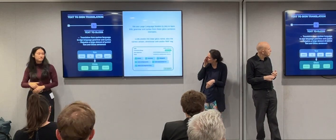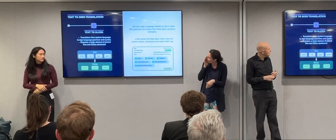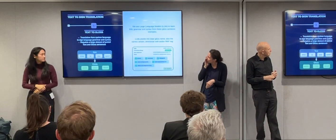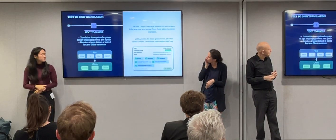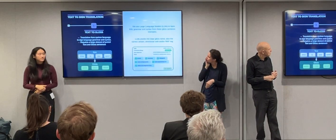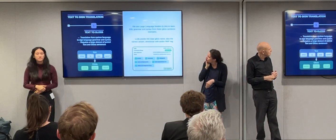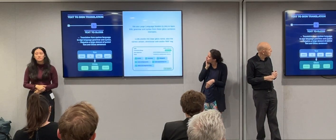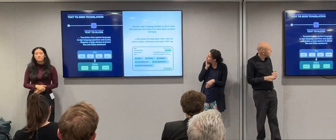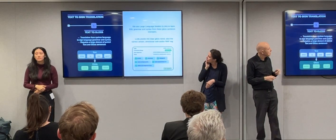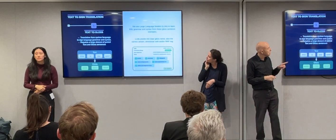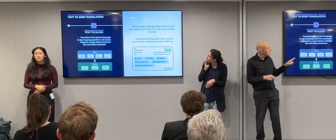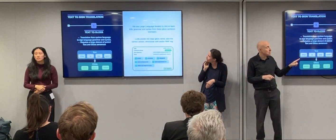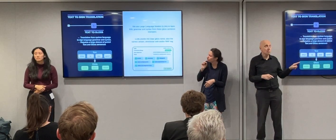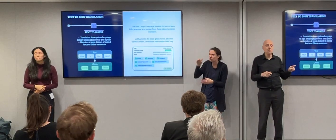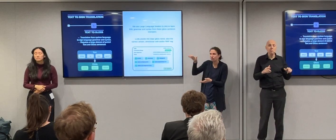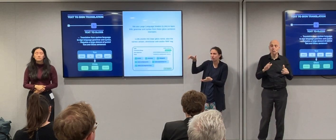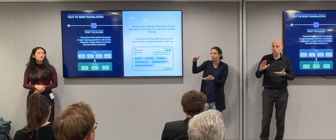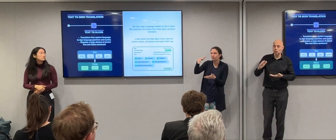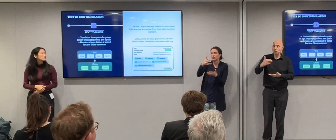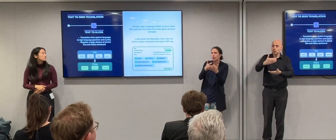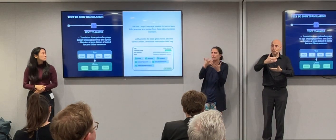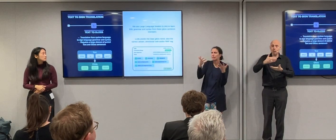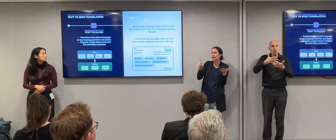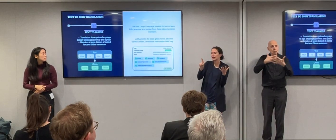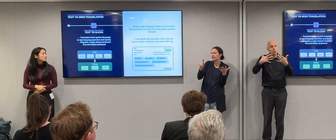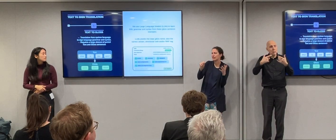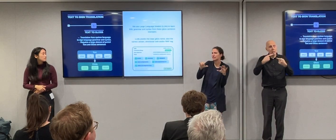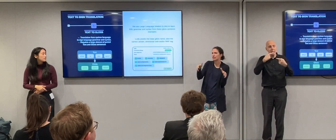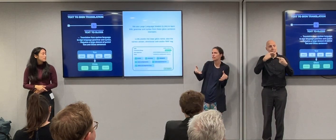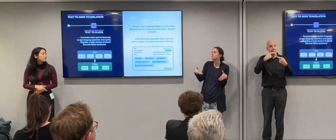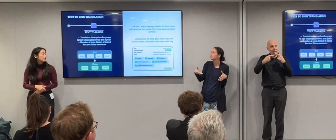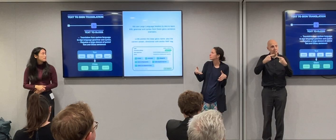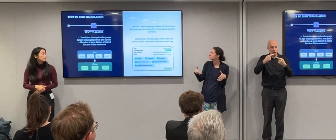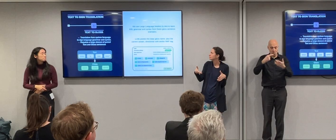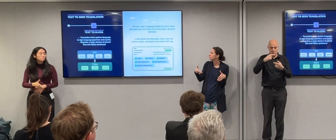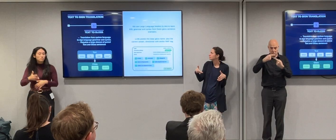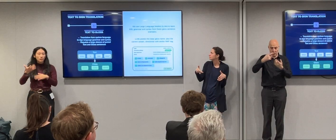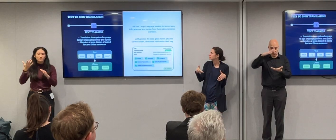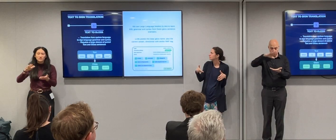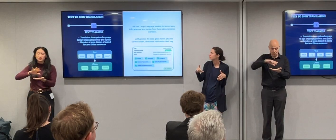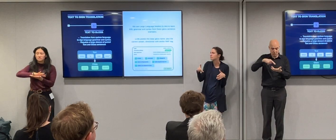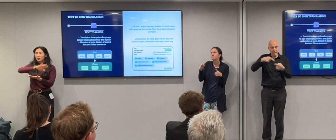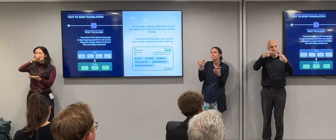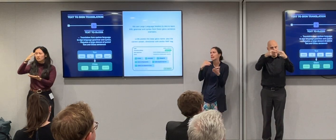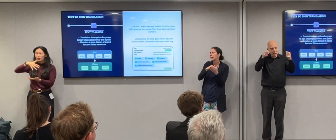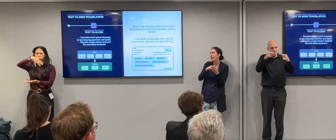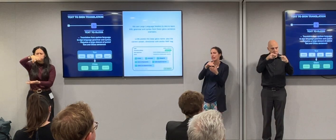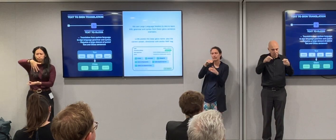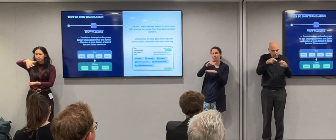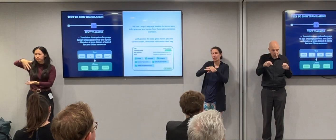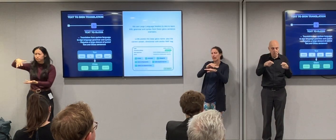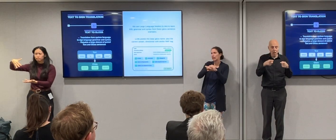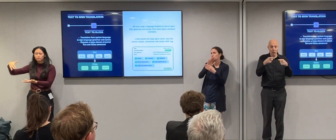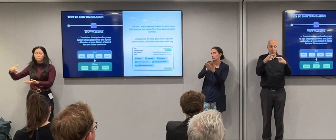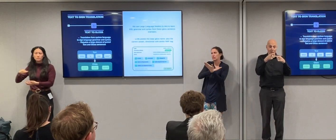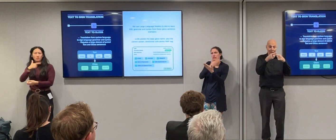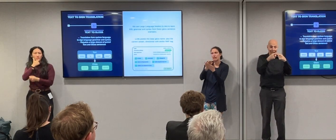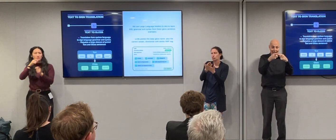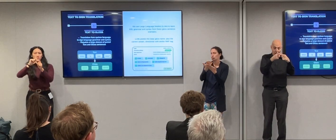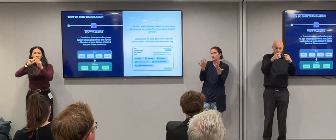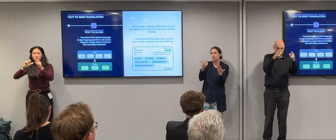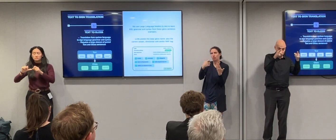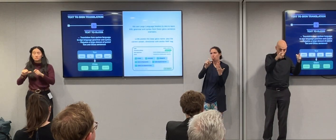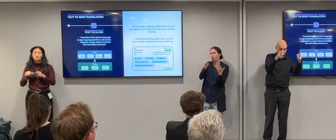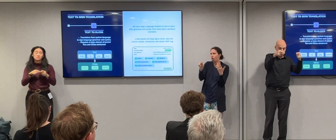So we've collected a large data set of these sentences. Again, English translation, the gloss form of that